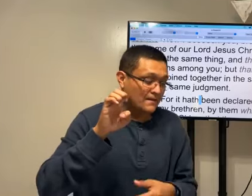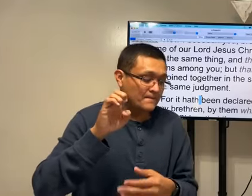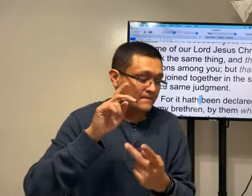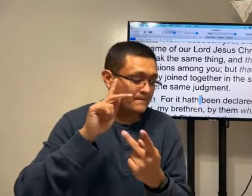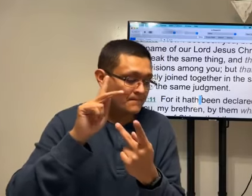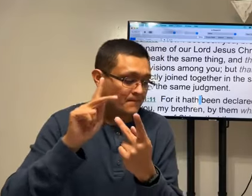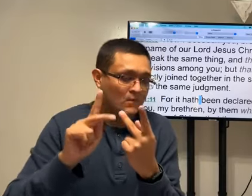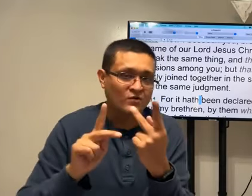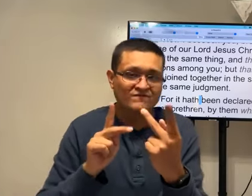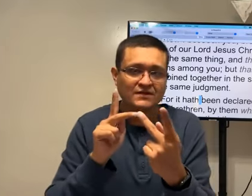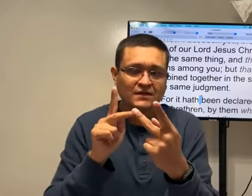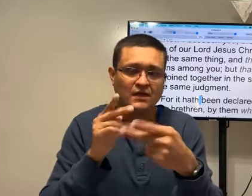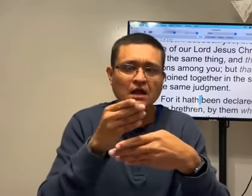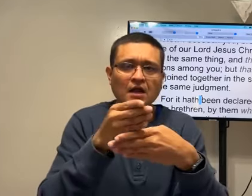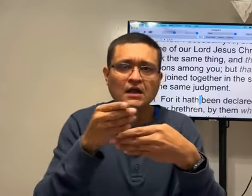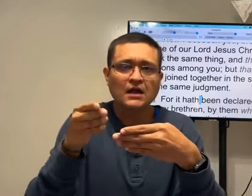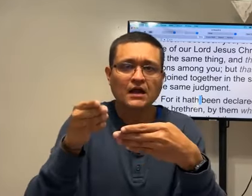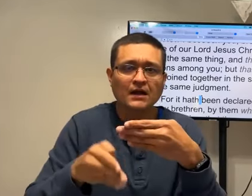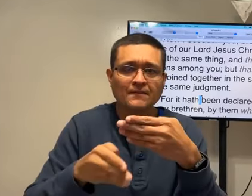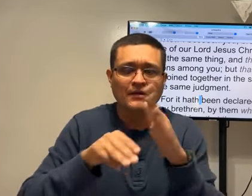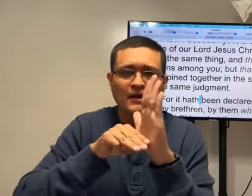That ye be perfectly